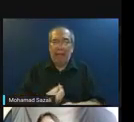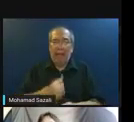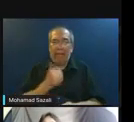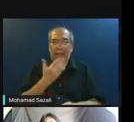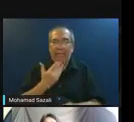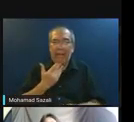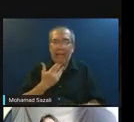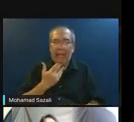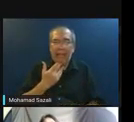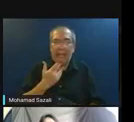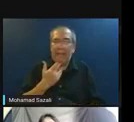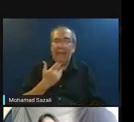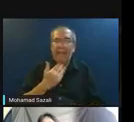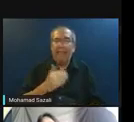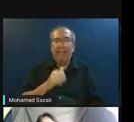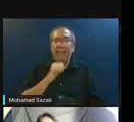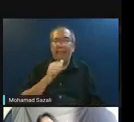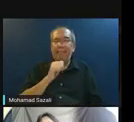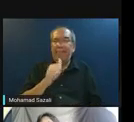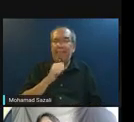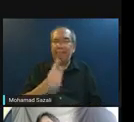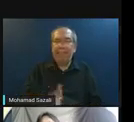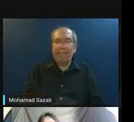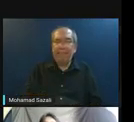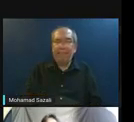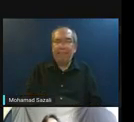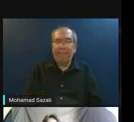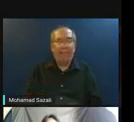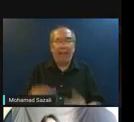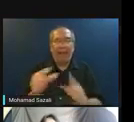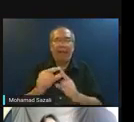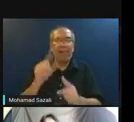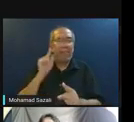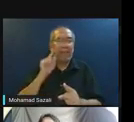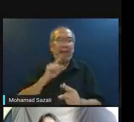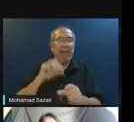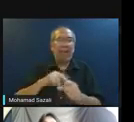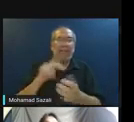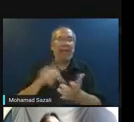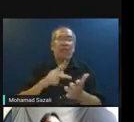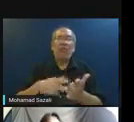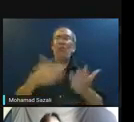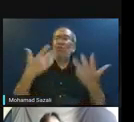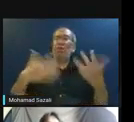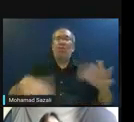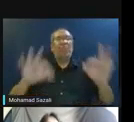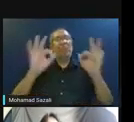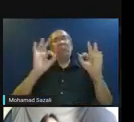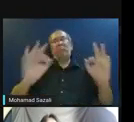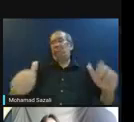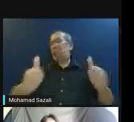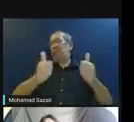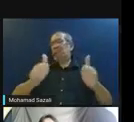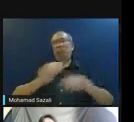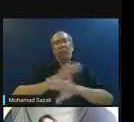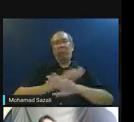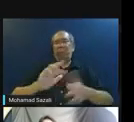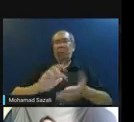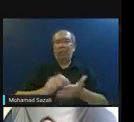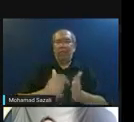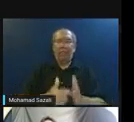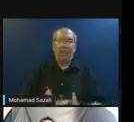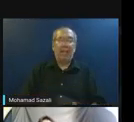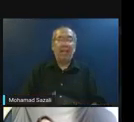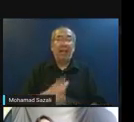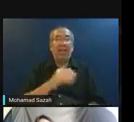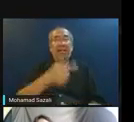not able to hear. It did not mention anything about being rude. It did not mention anything about being harsh. So basically, it just